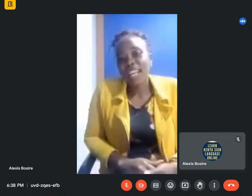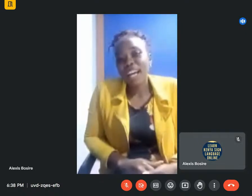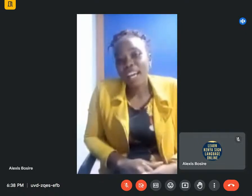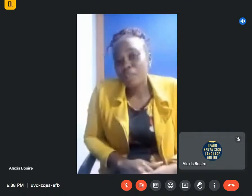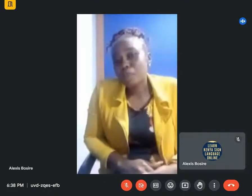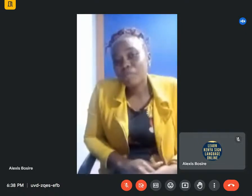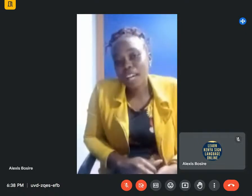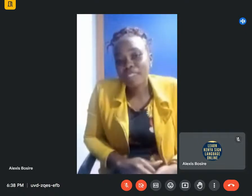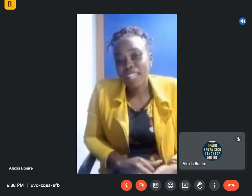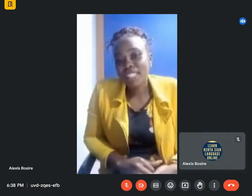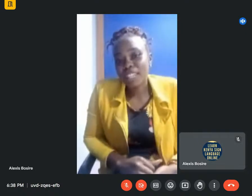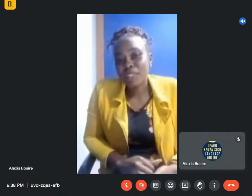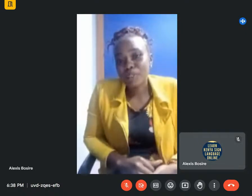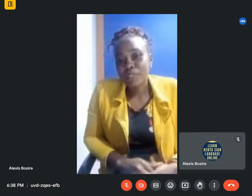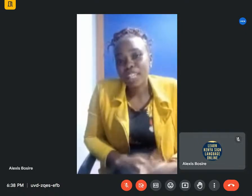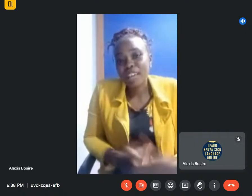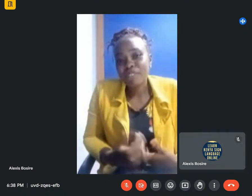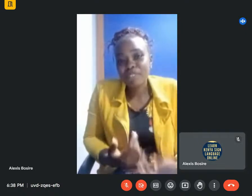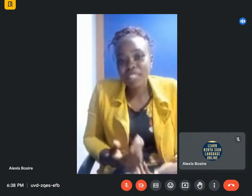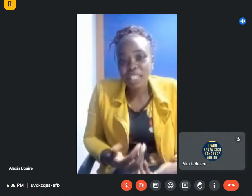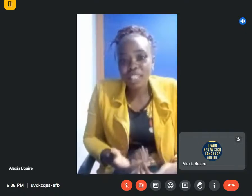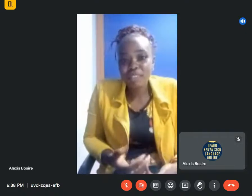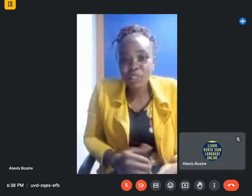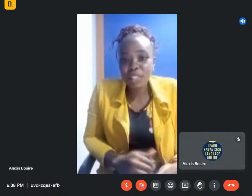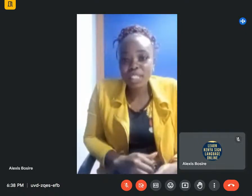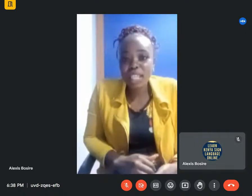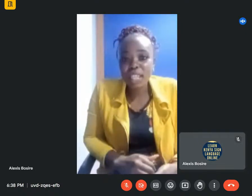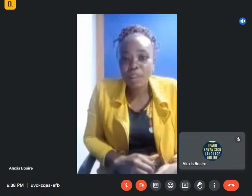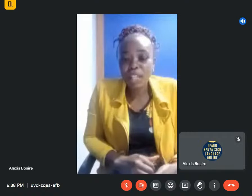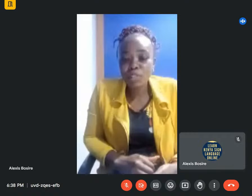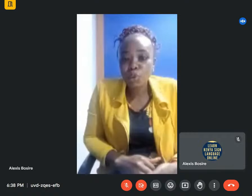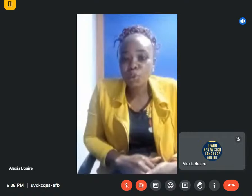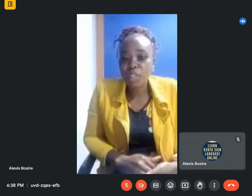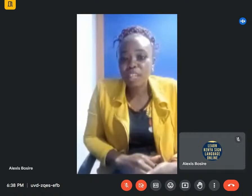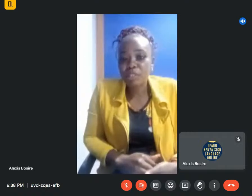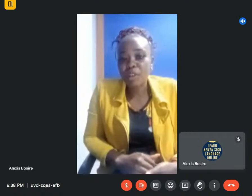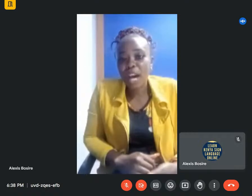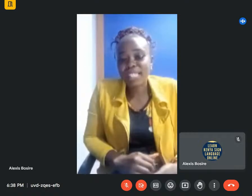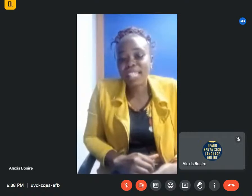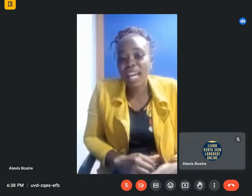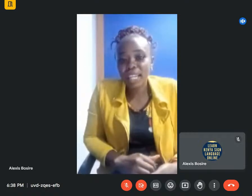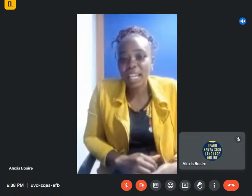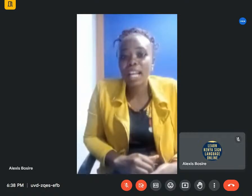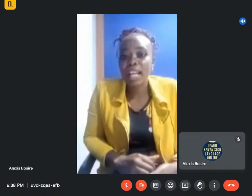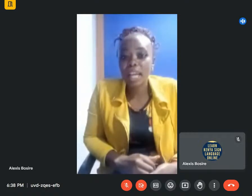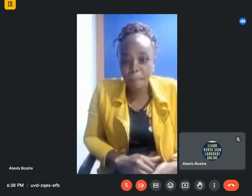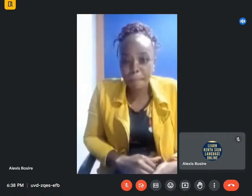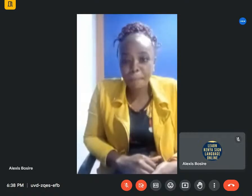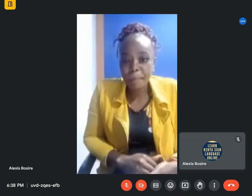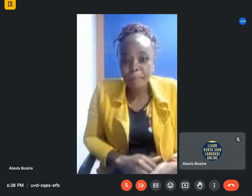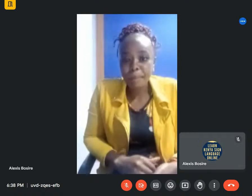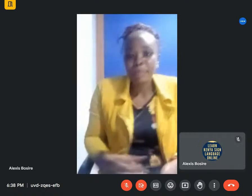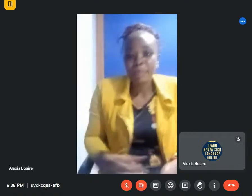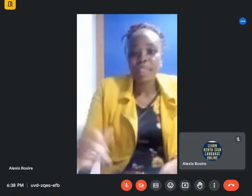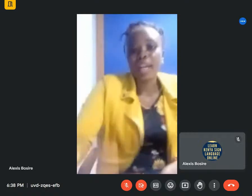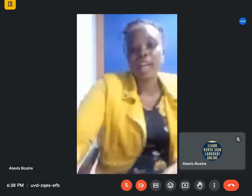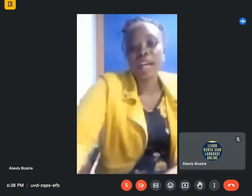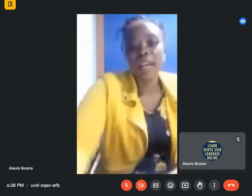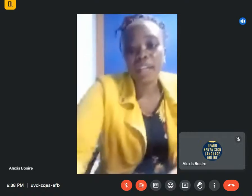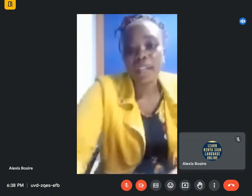I hopefully I've answered you. Deaf individuals, they're the ones who give you a sign name. Aha. Excuse